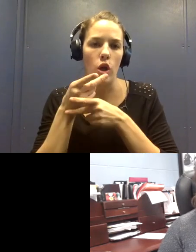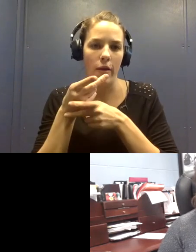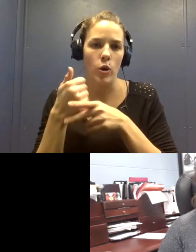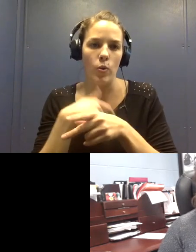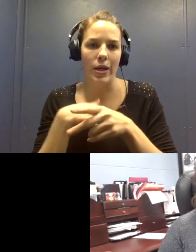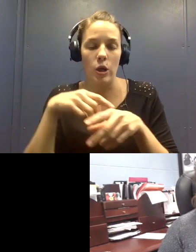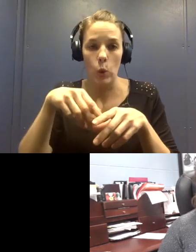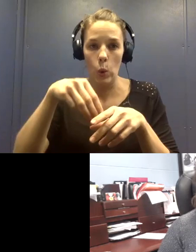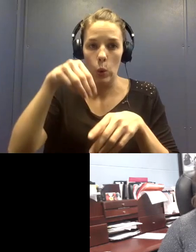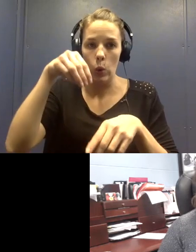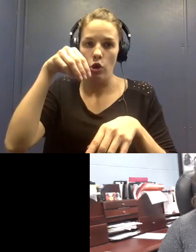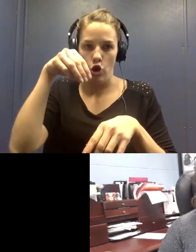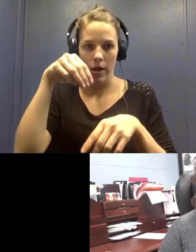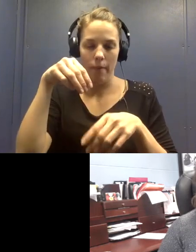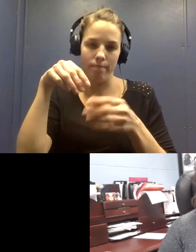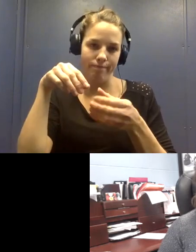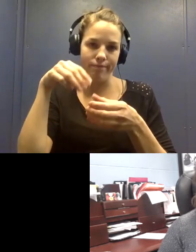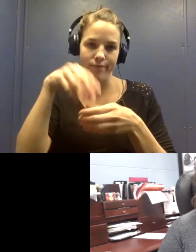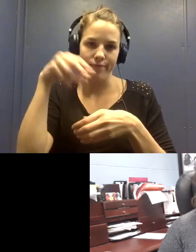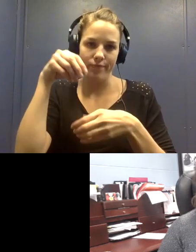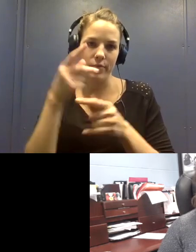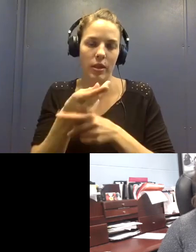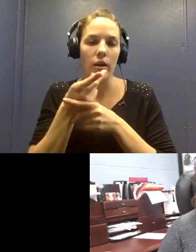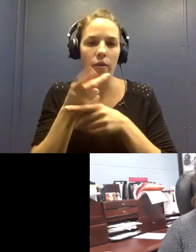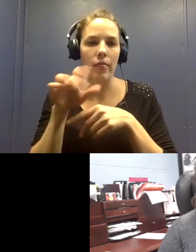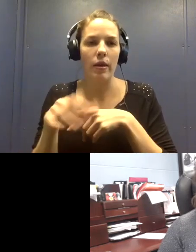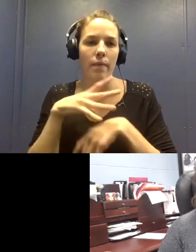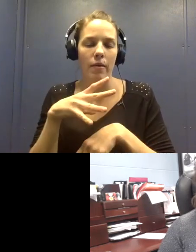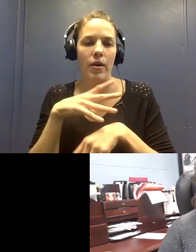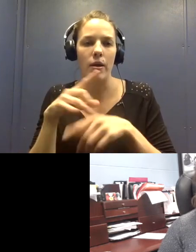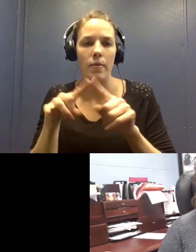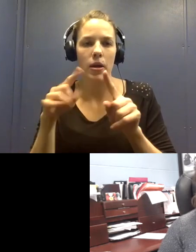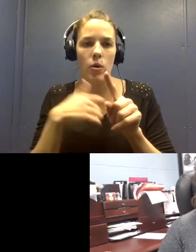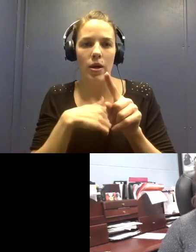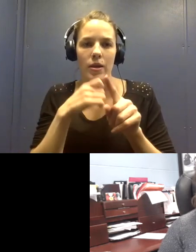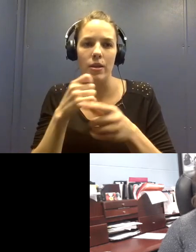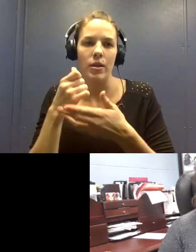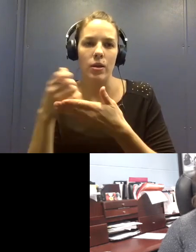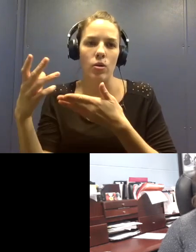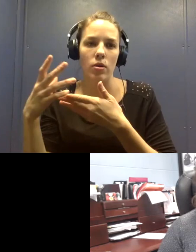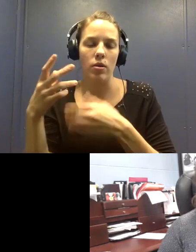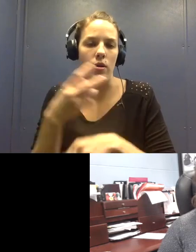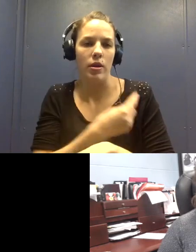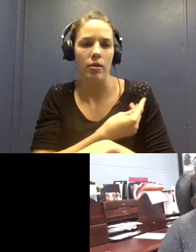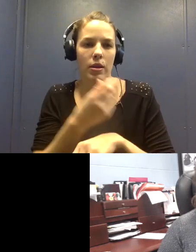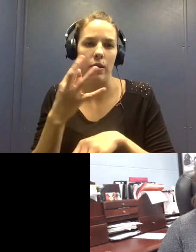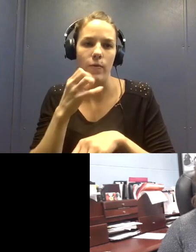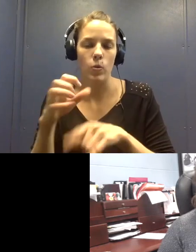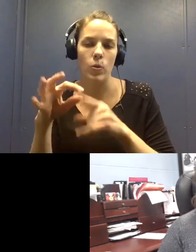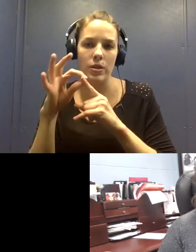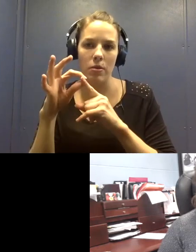draw it up. That's fine, but we won't be wasting vaccine if we don't have